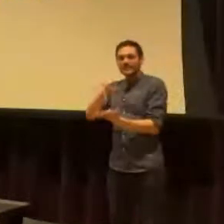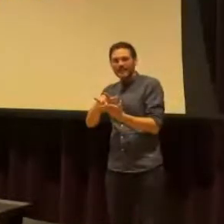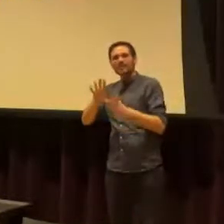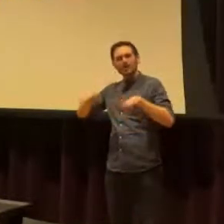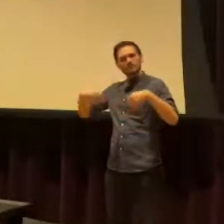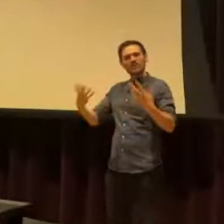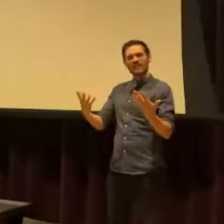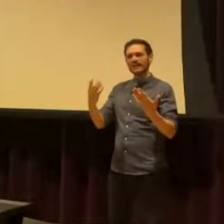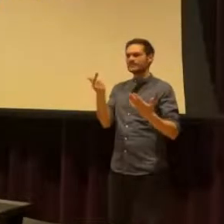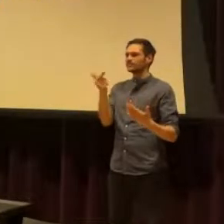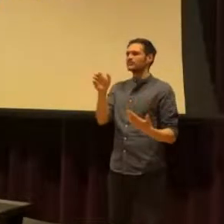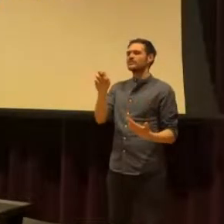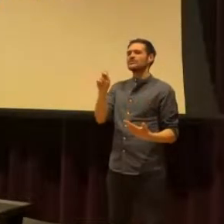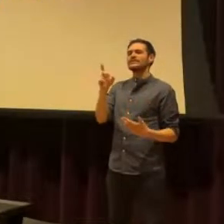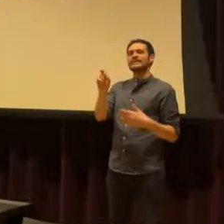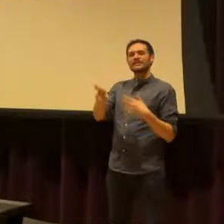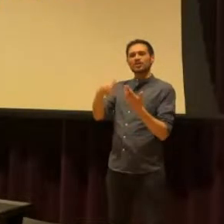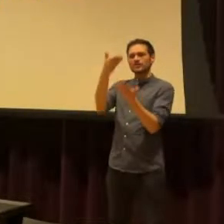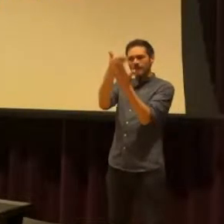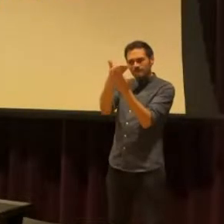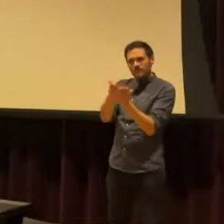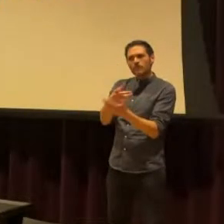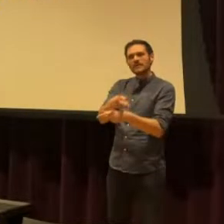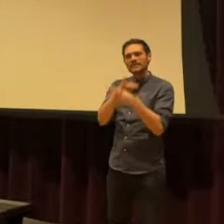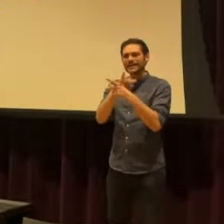gender affirming care, no matter what